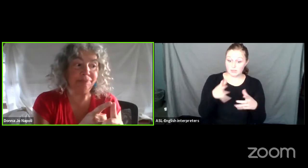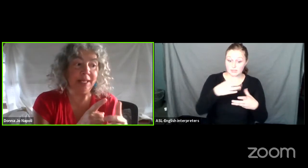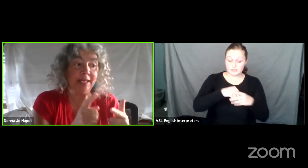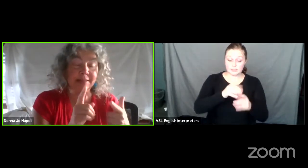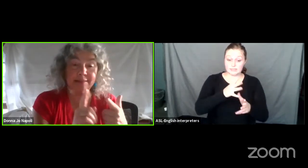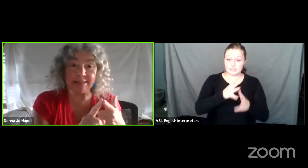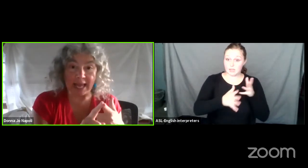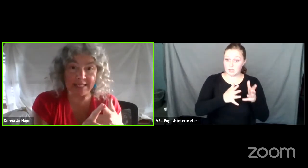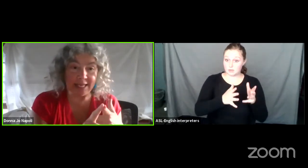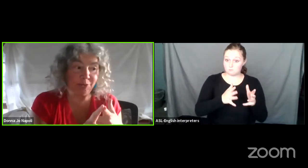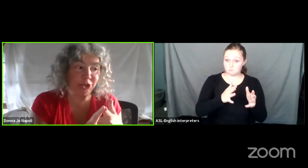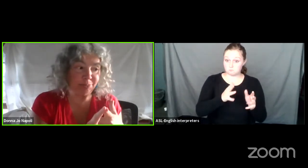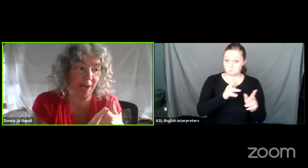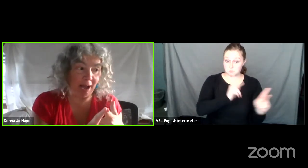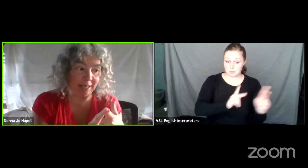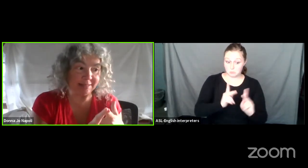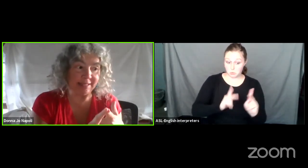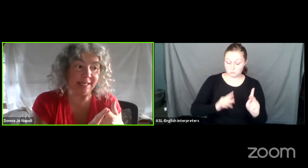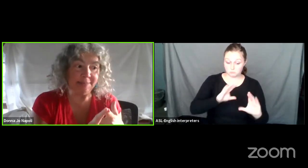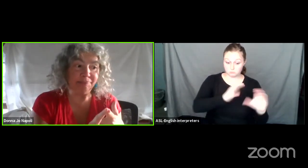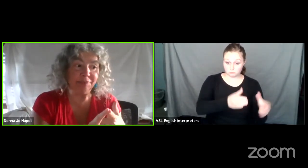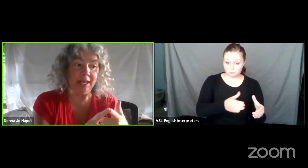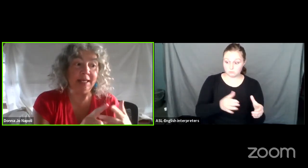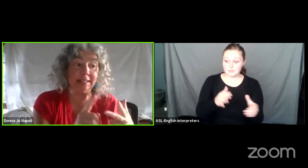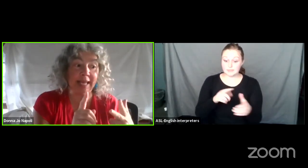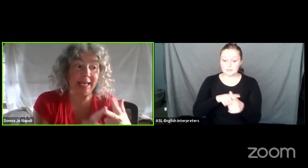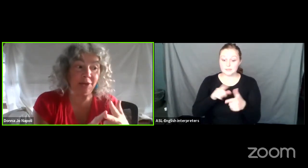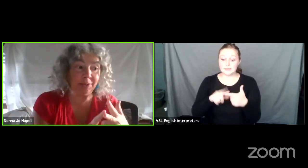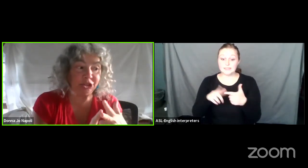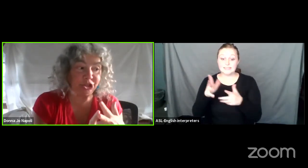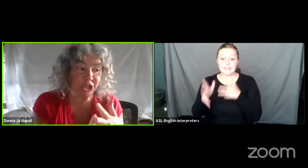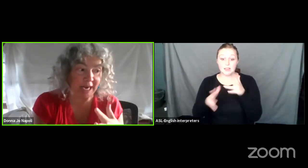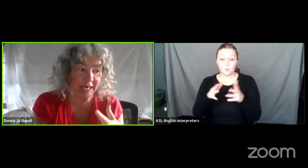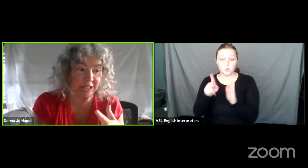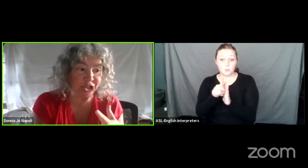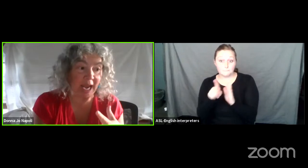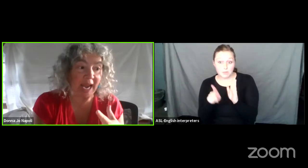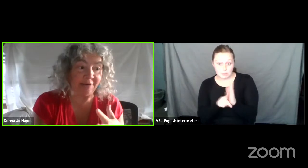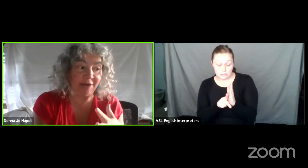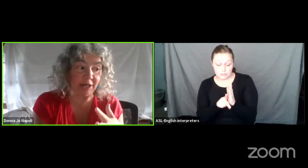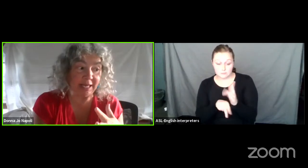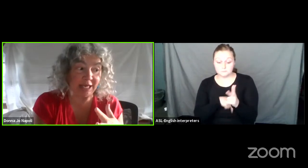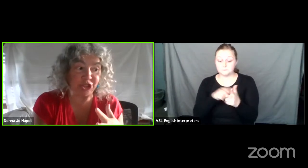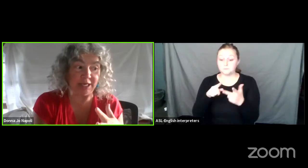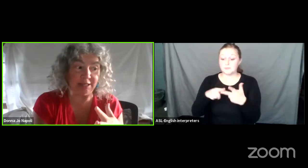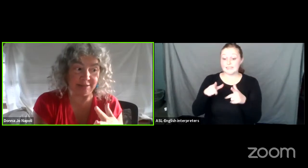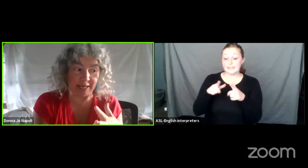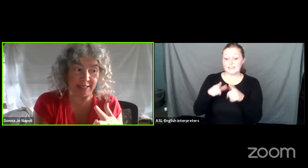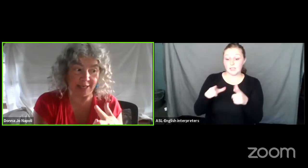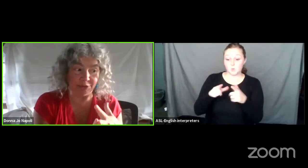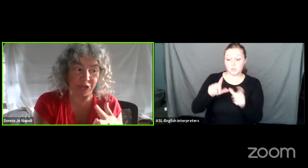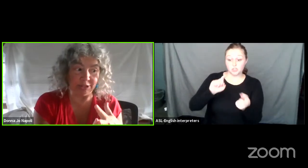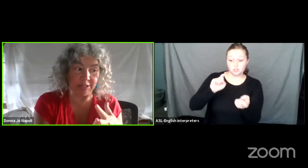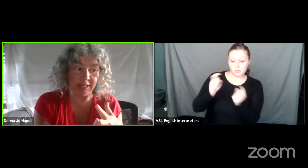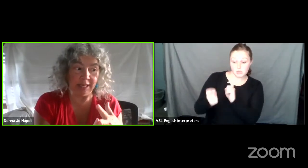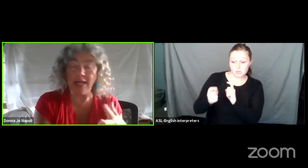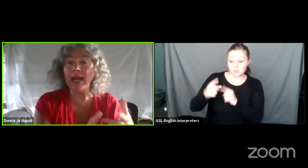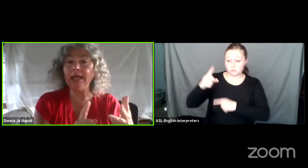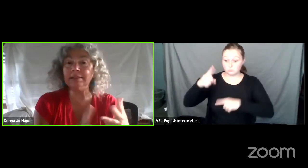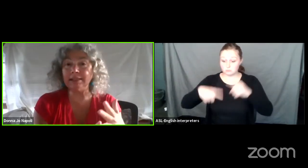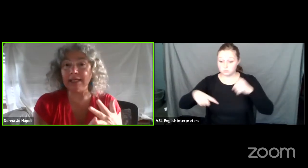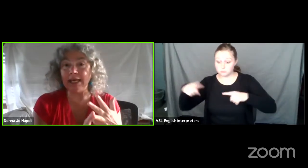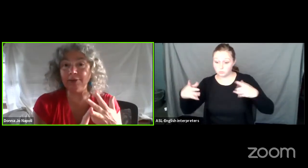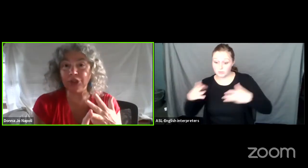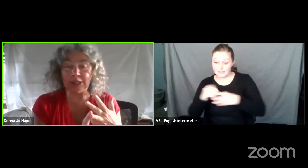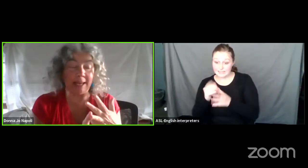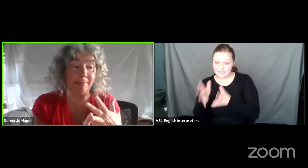populations, sign language policy, language change and variation in sign languages,